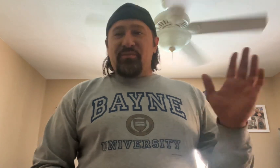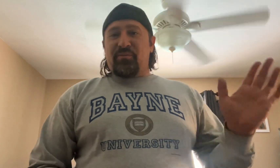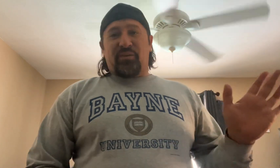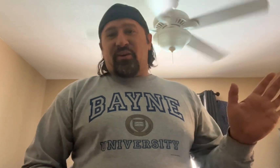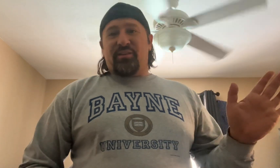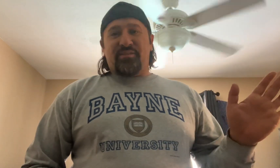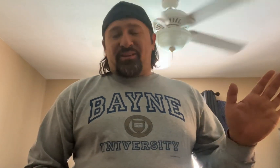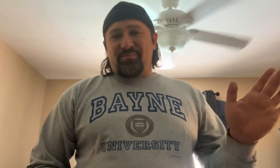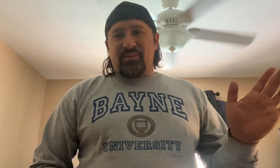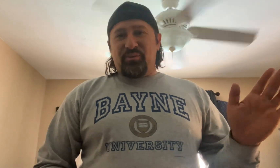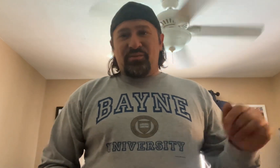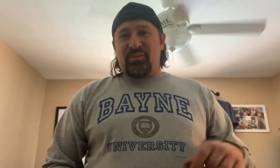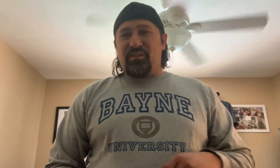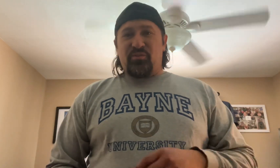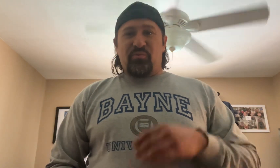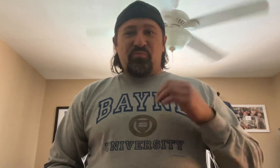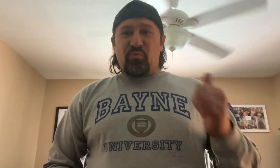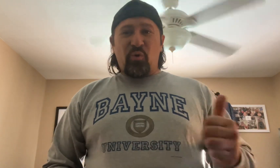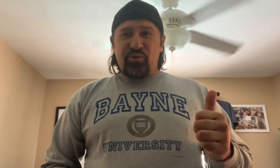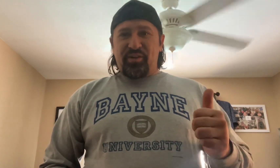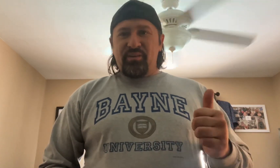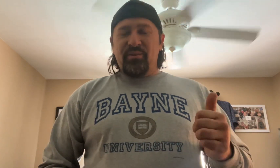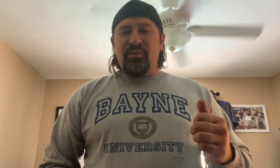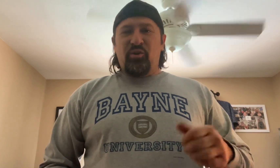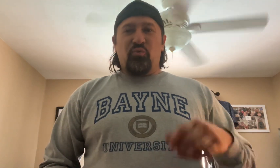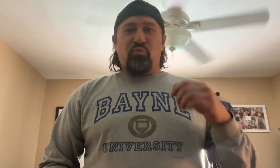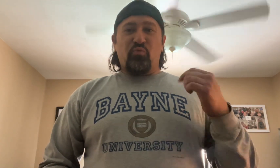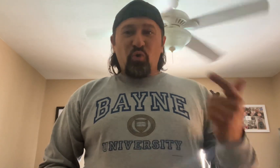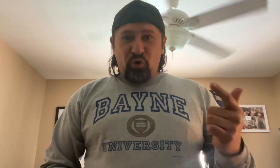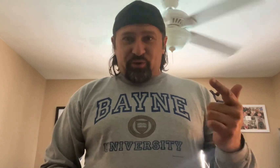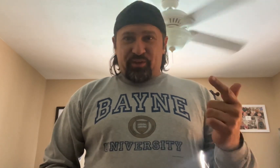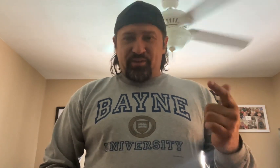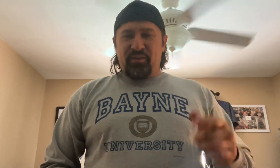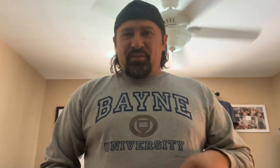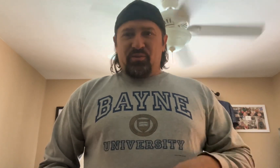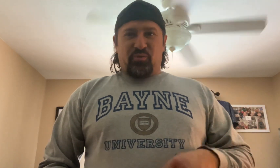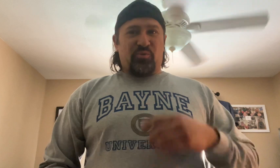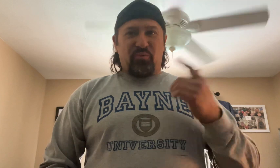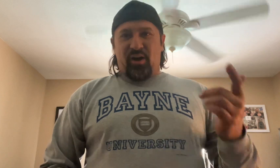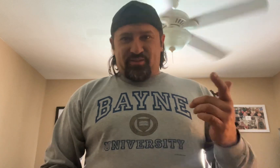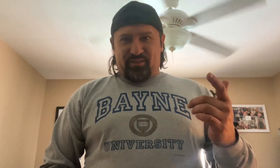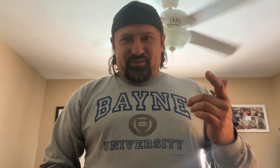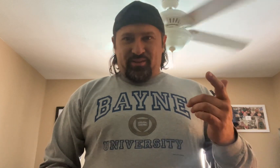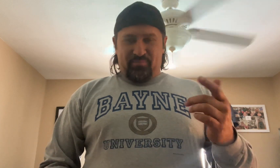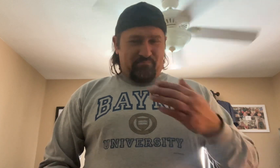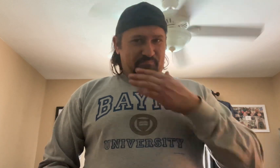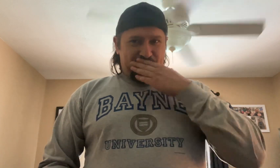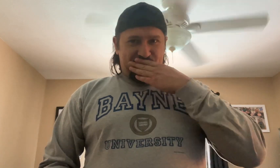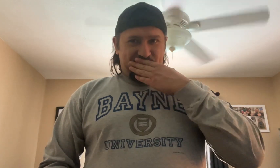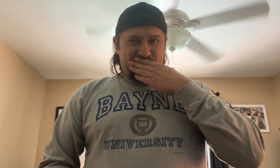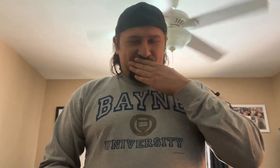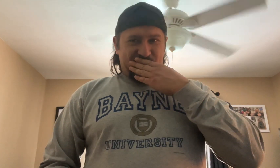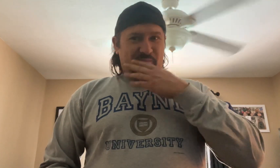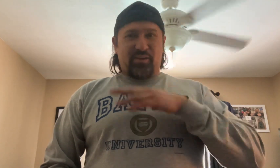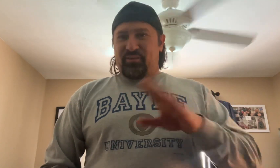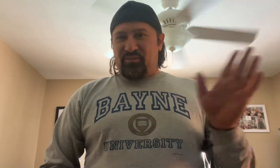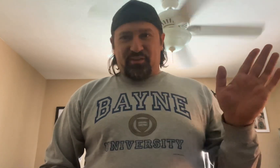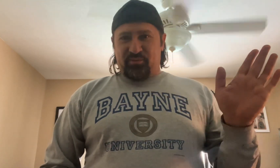figure out his name. It was either Rory, Roy, or Roxy. Somehow I don't think it was